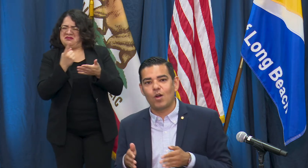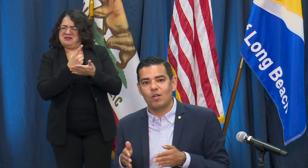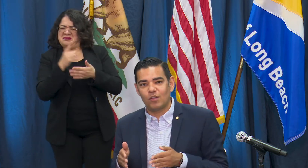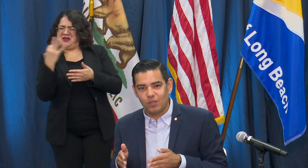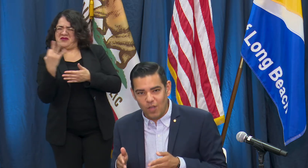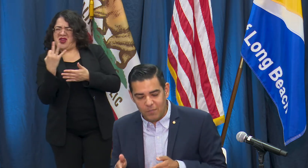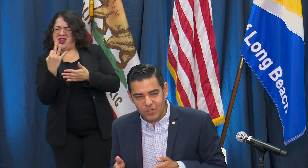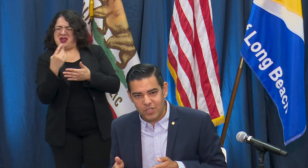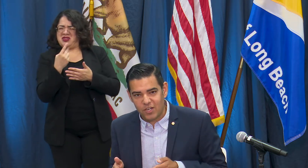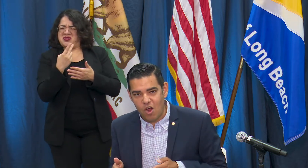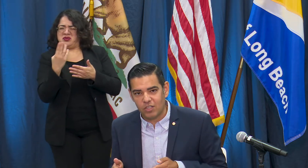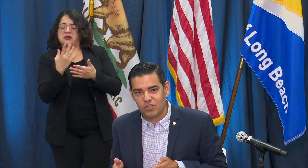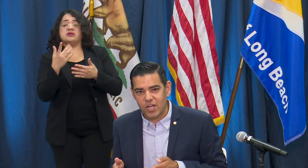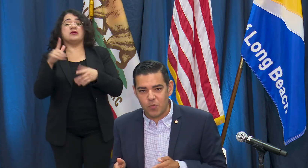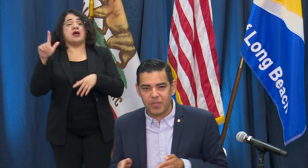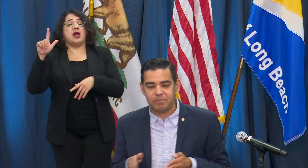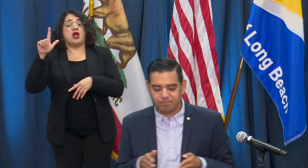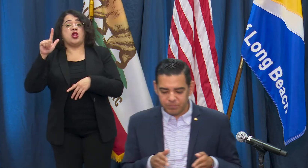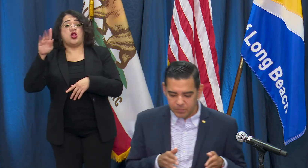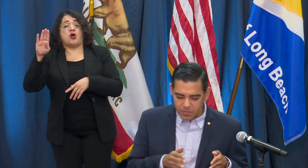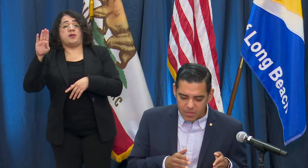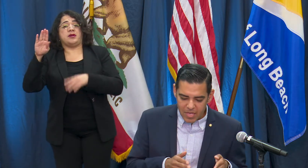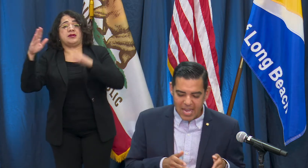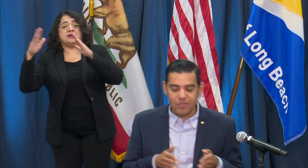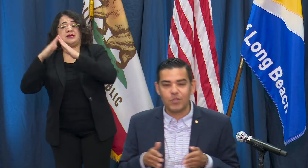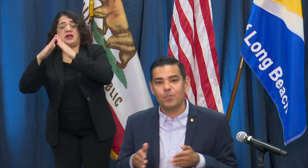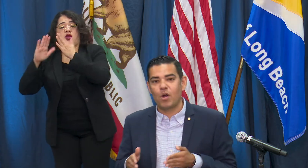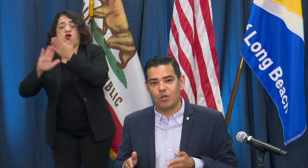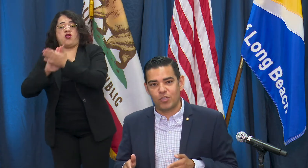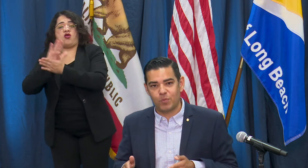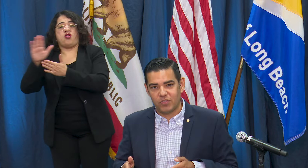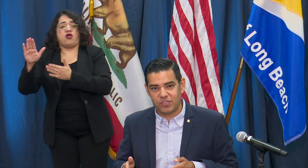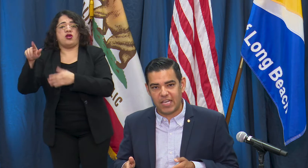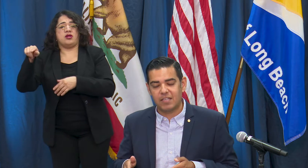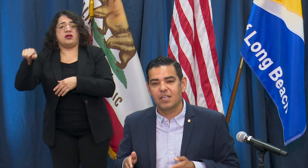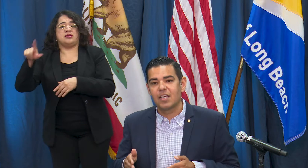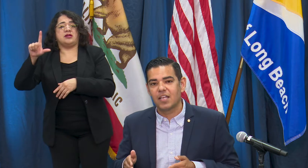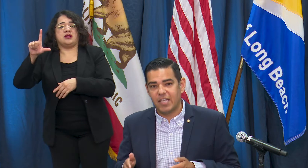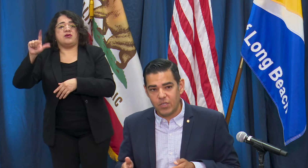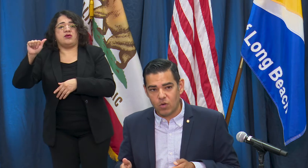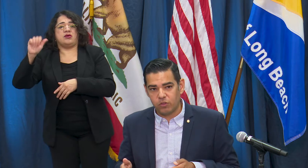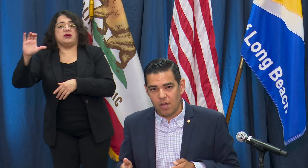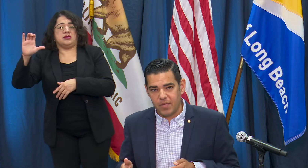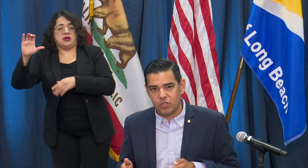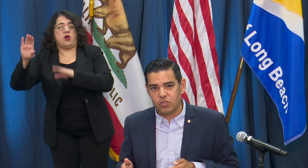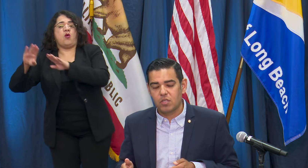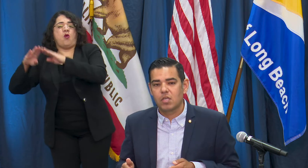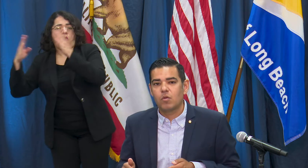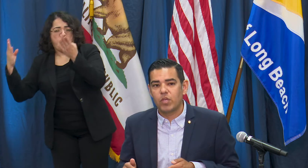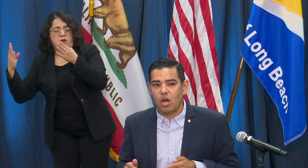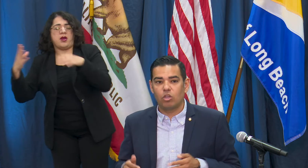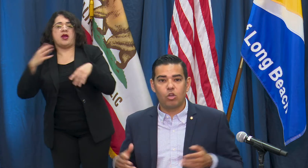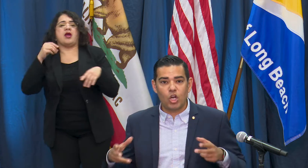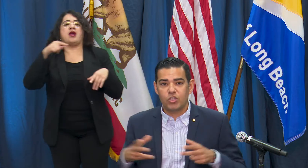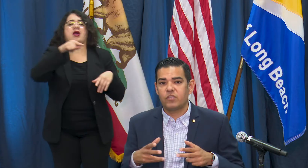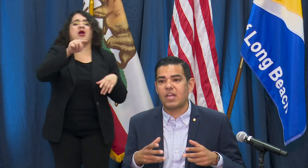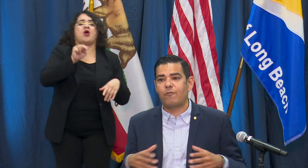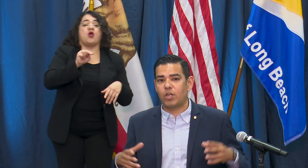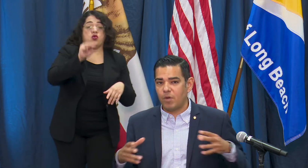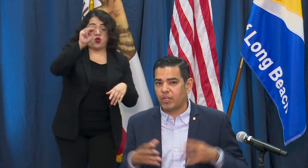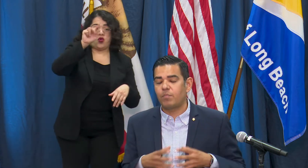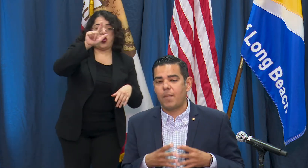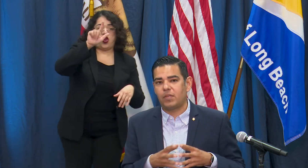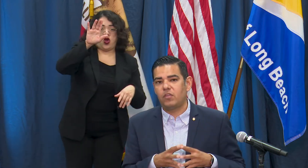both our Long Beach City College site open and the new partnership with the state in North Long Beach. Our